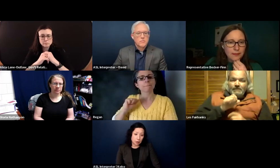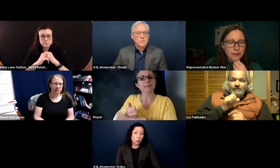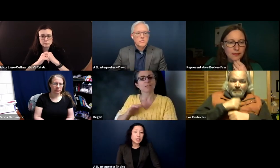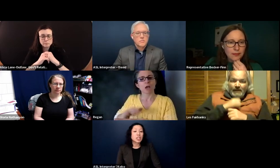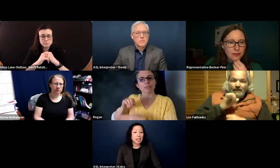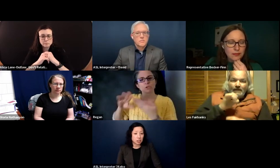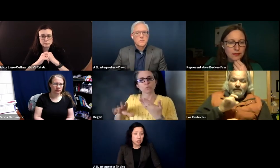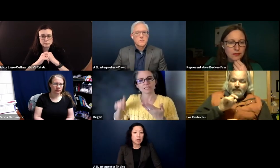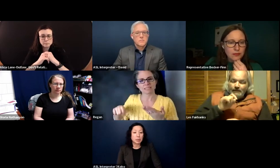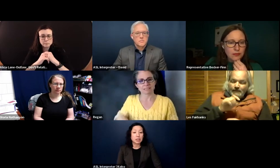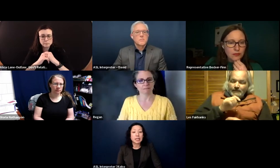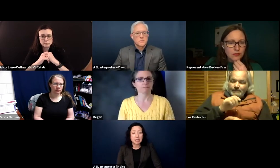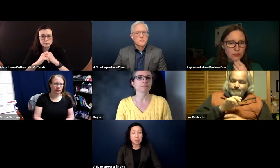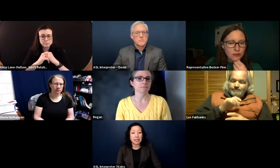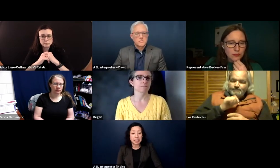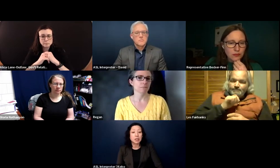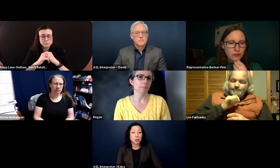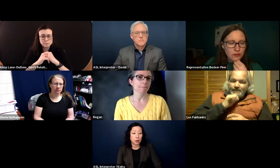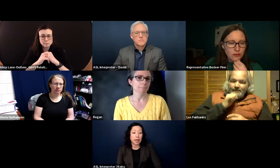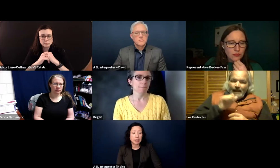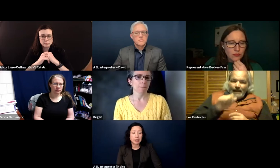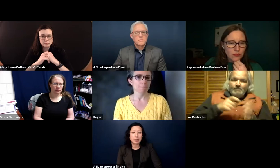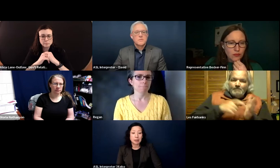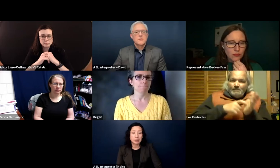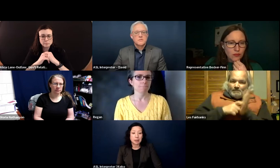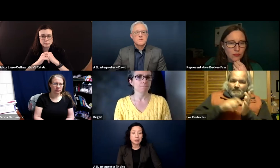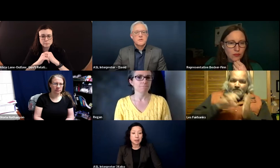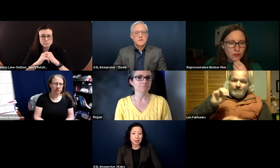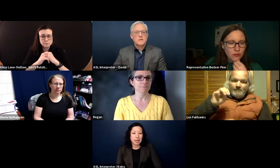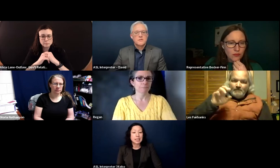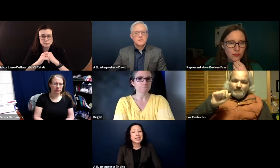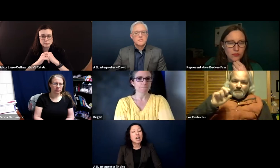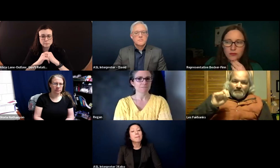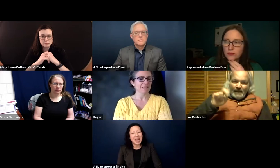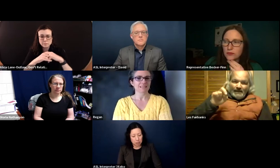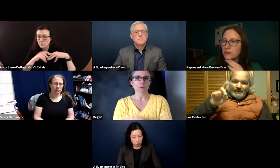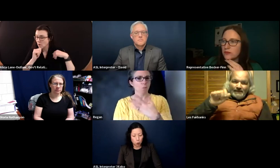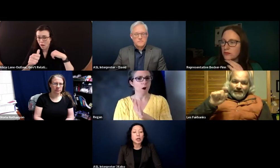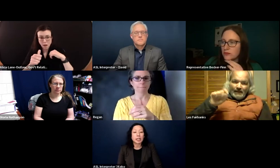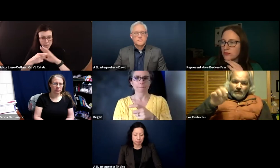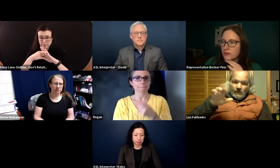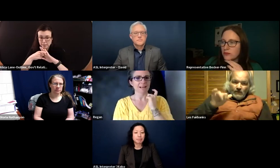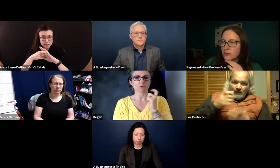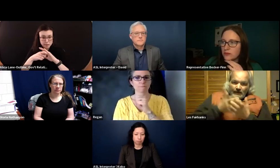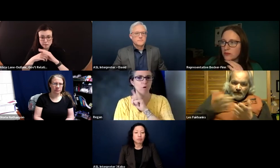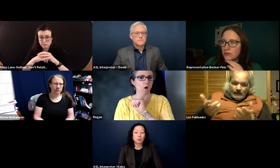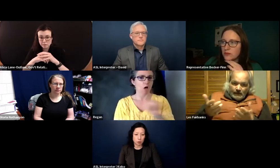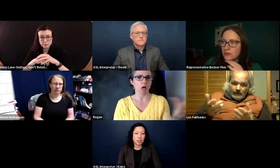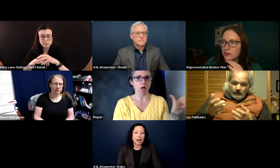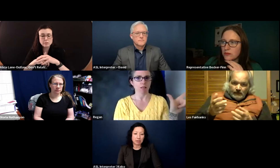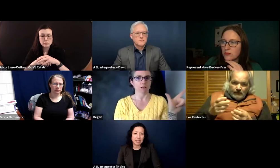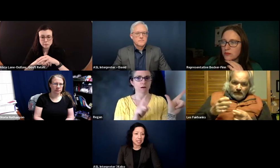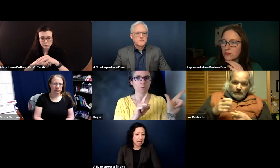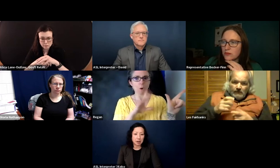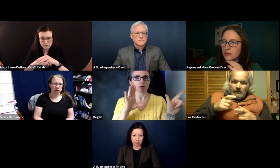so then the one change to that is making it so that it's not mandatory